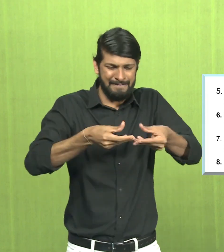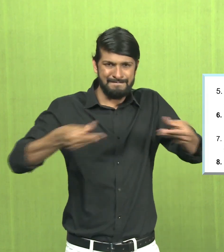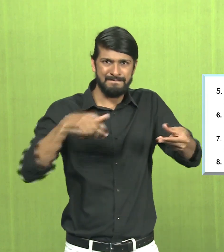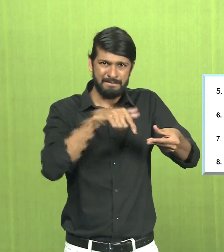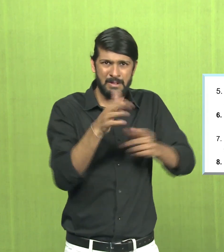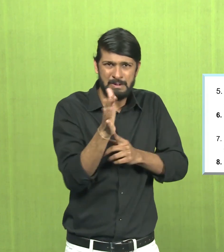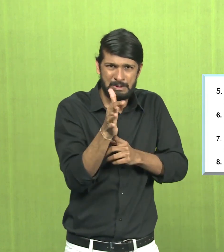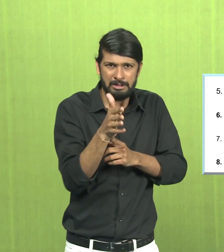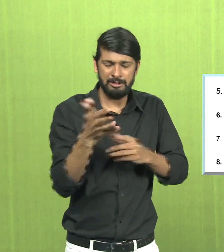had a process where